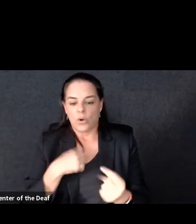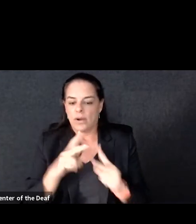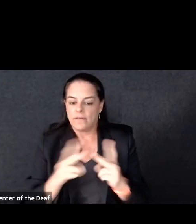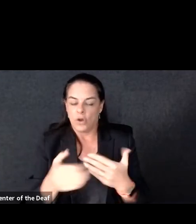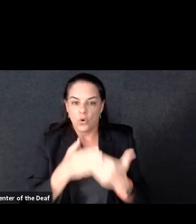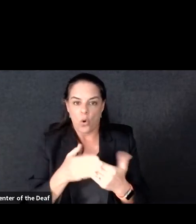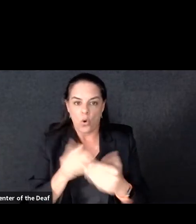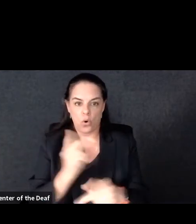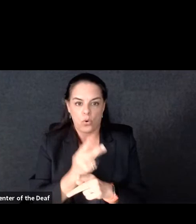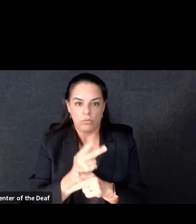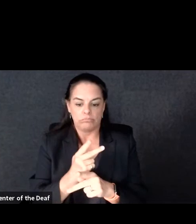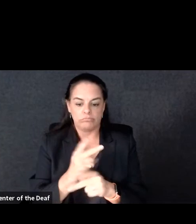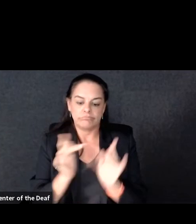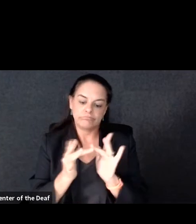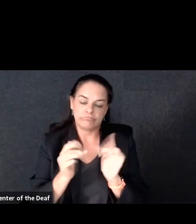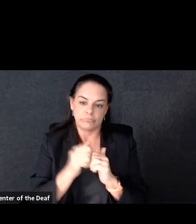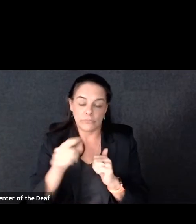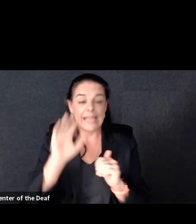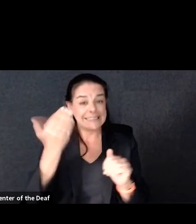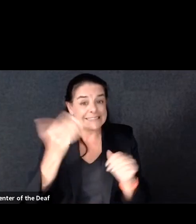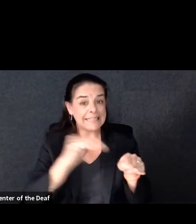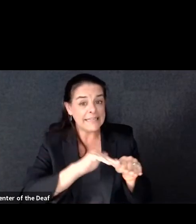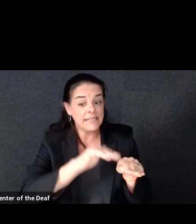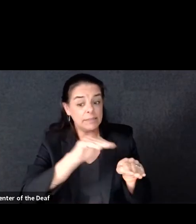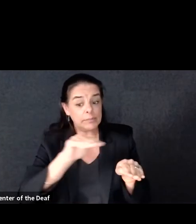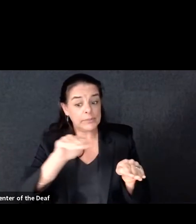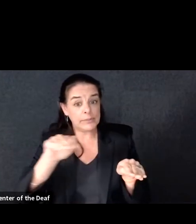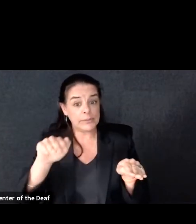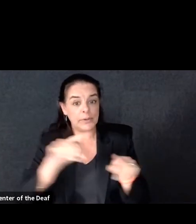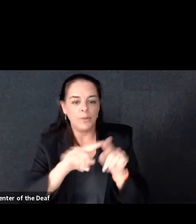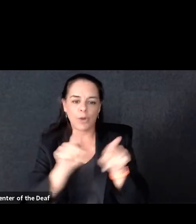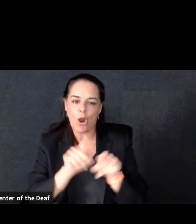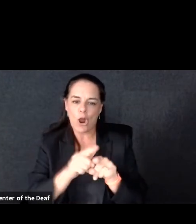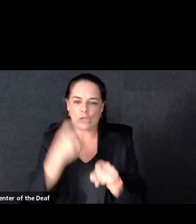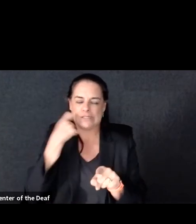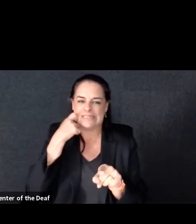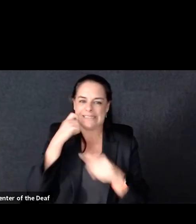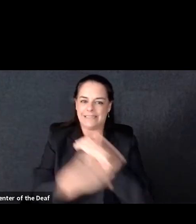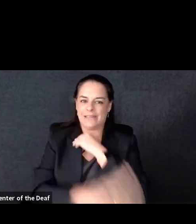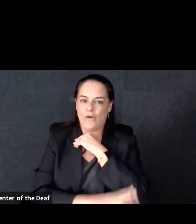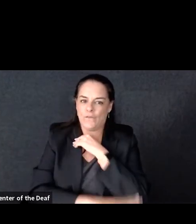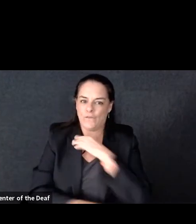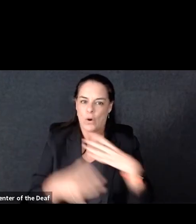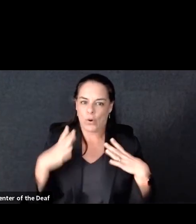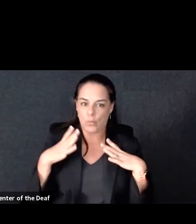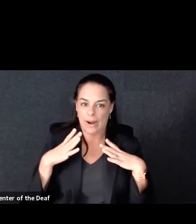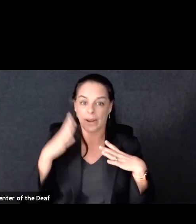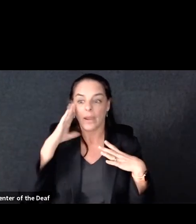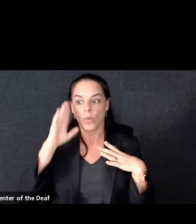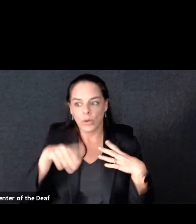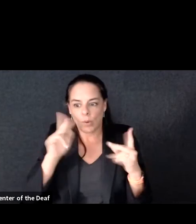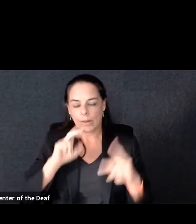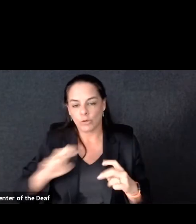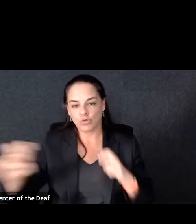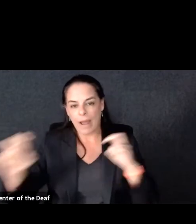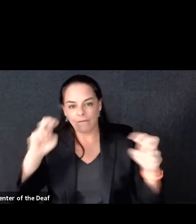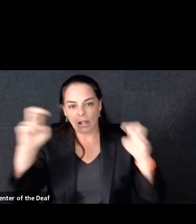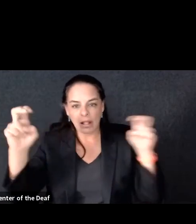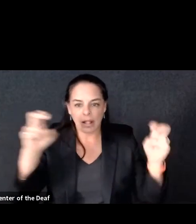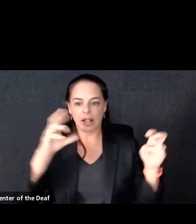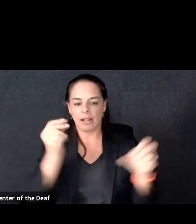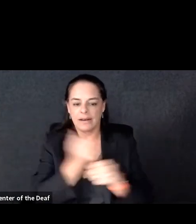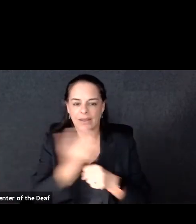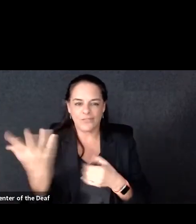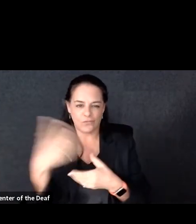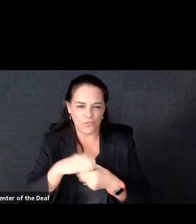It seems like it's leveled off, but we're also just coming back from fall break, and we know there's travel and all of the things that go along with that. So I